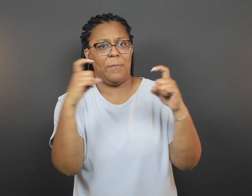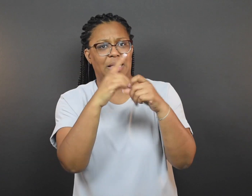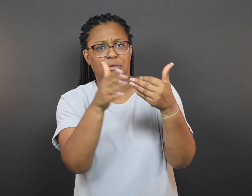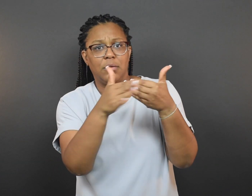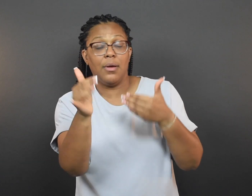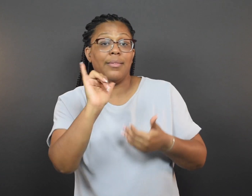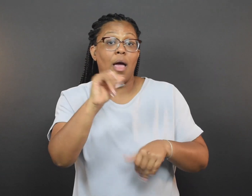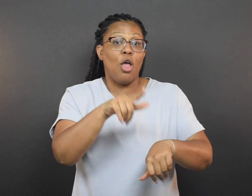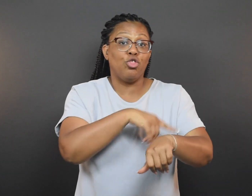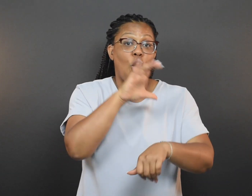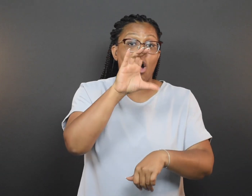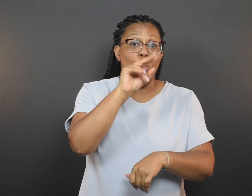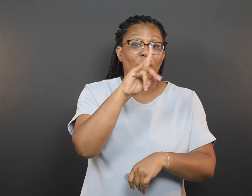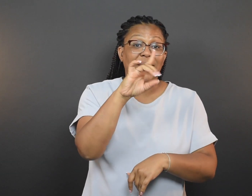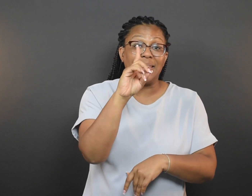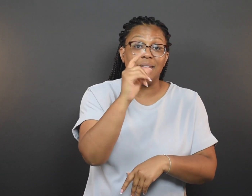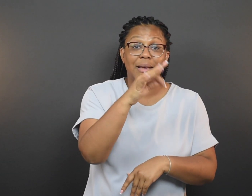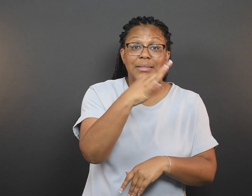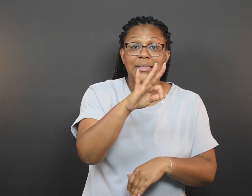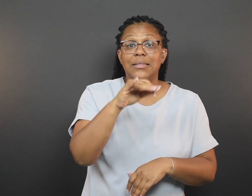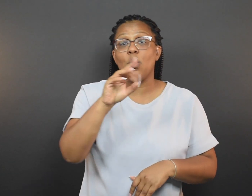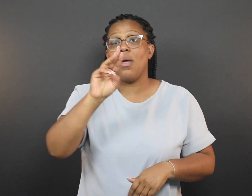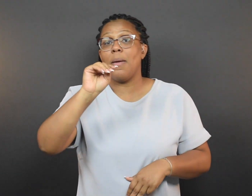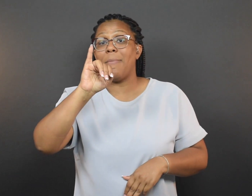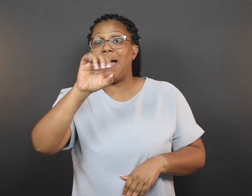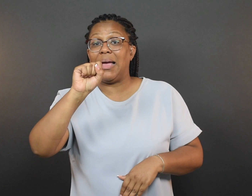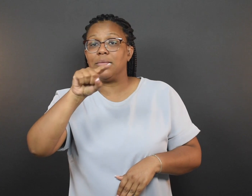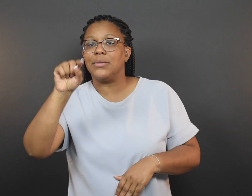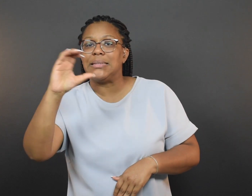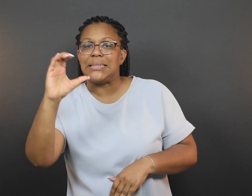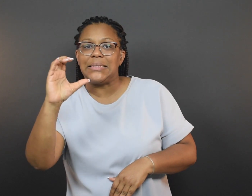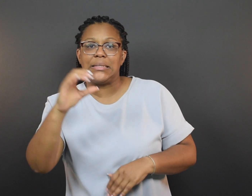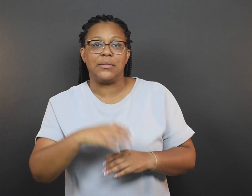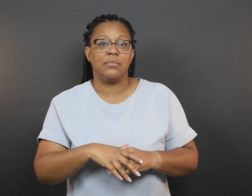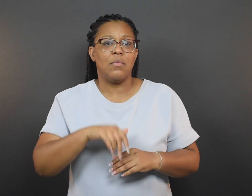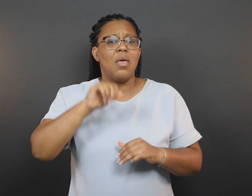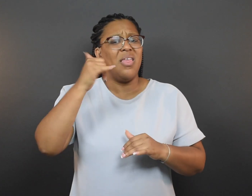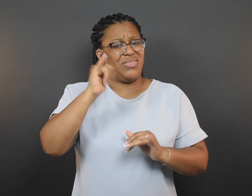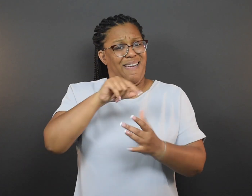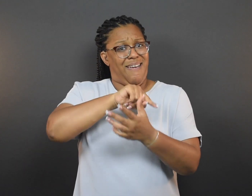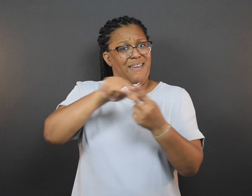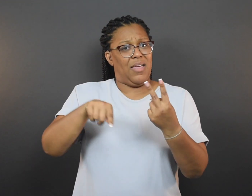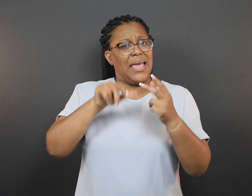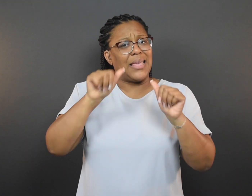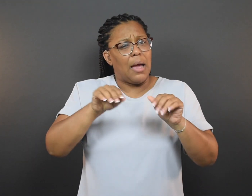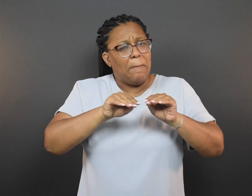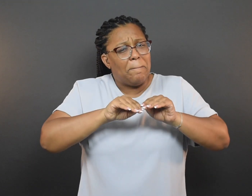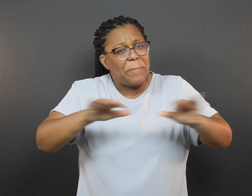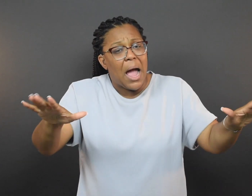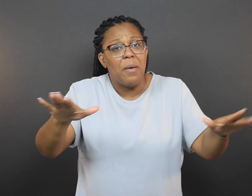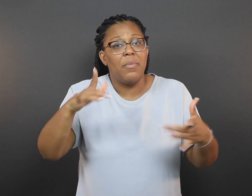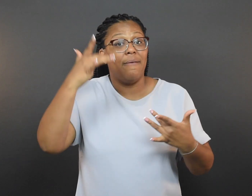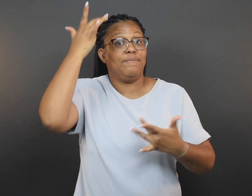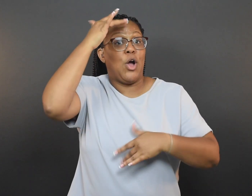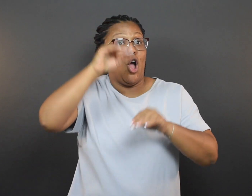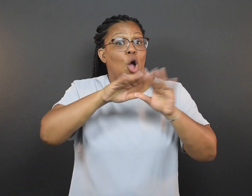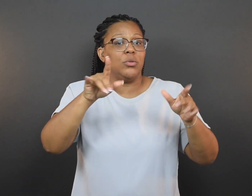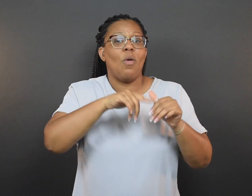For example, long COVID or MIS-C, and can spread the virus to